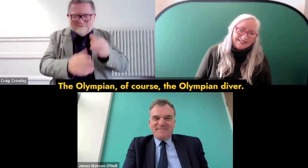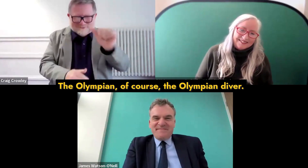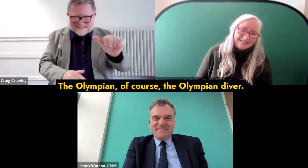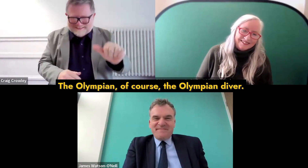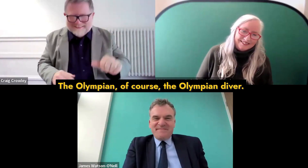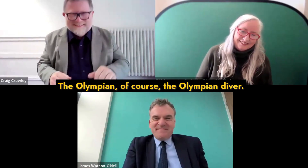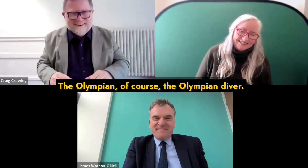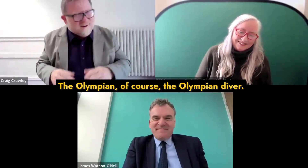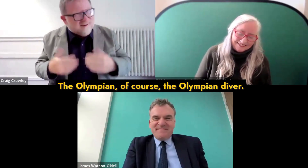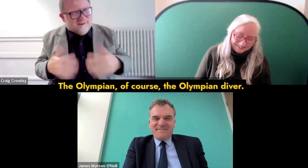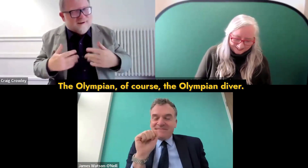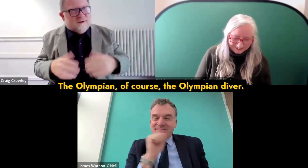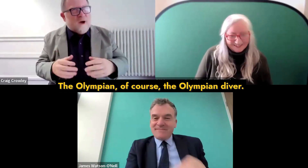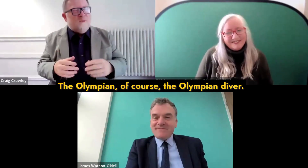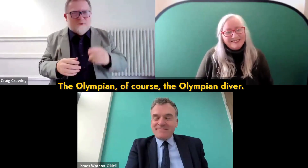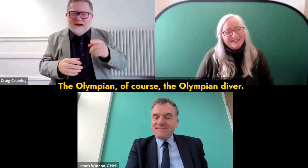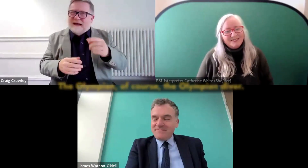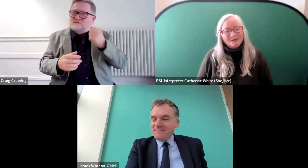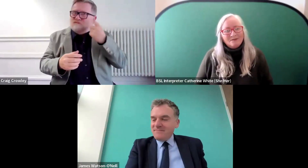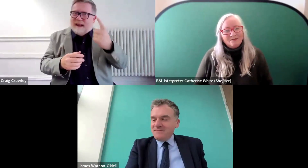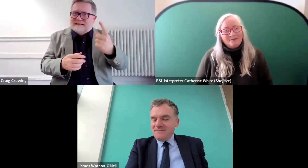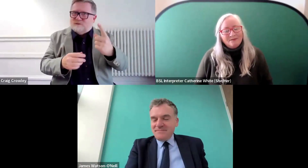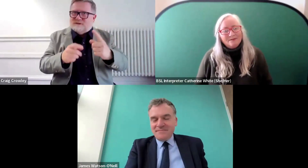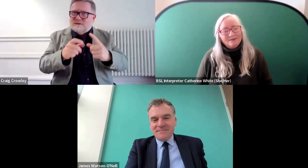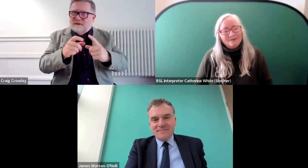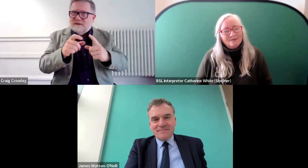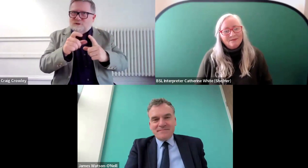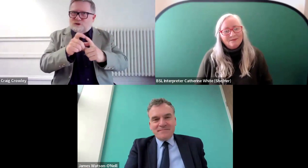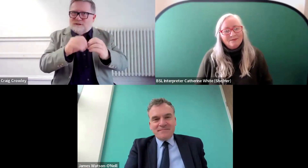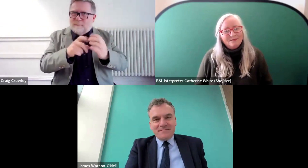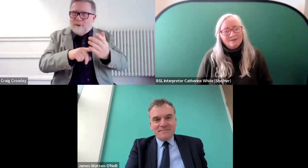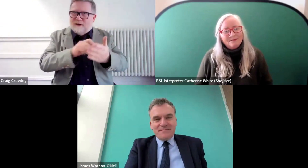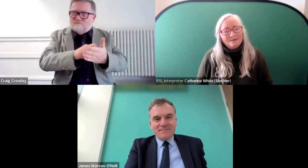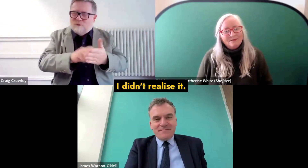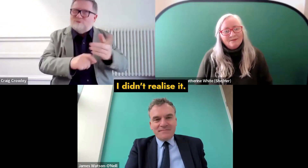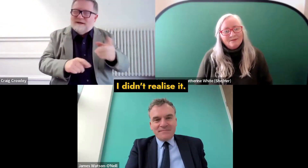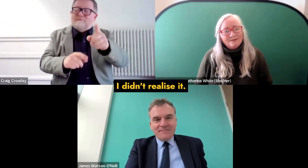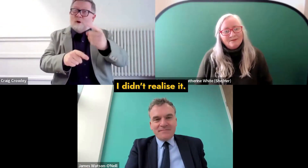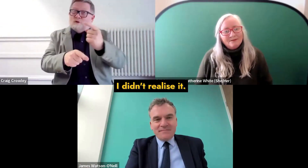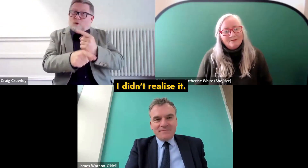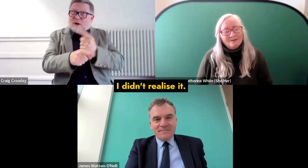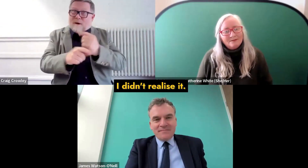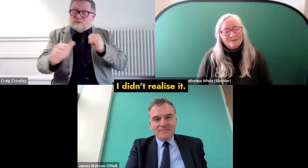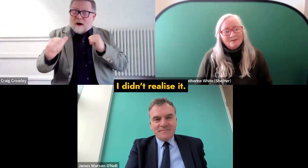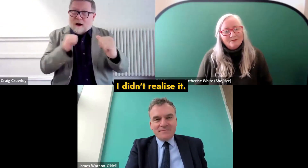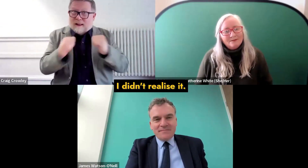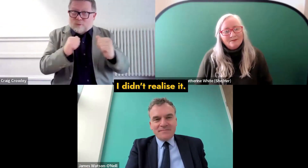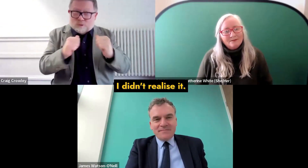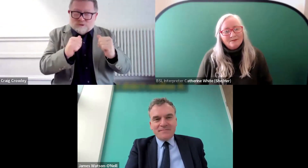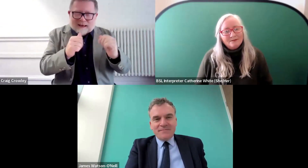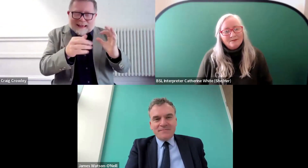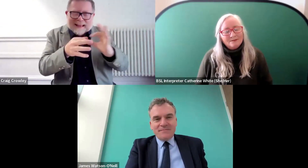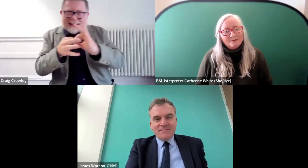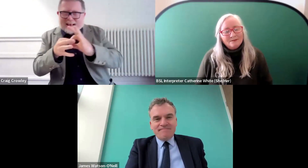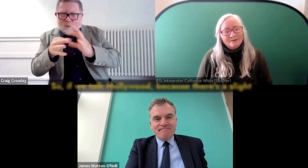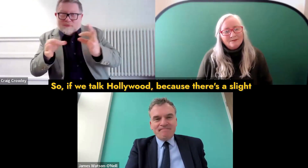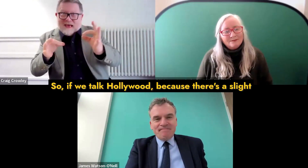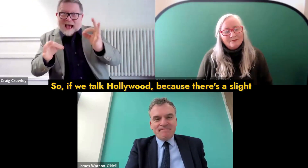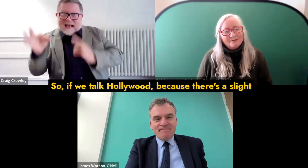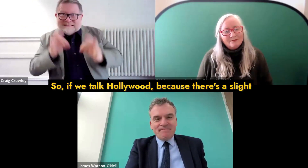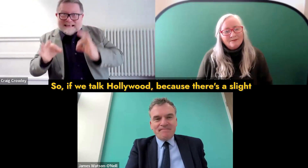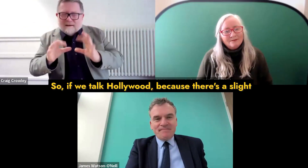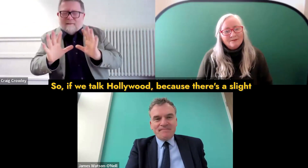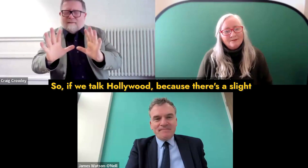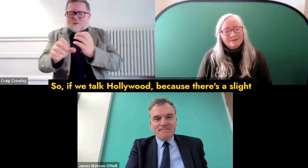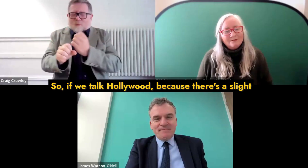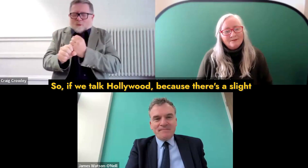The Olympian, of course, the Olympian diver. Um, I didn't realise it's Dustin that wrote in. So if we